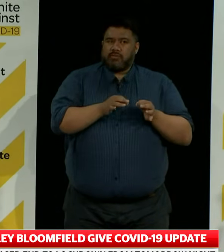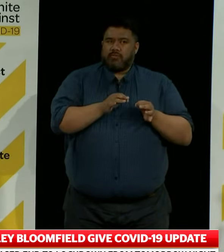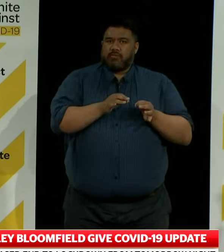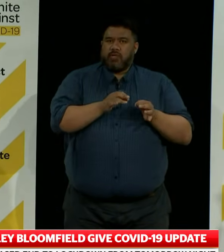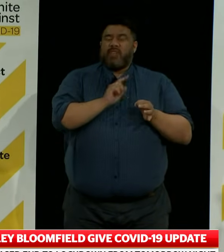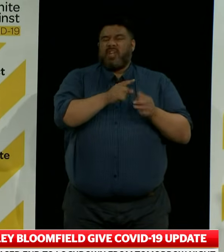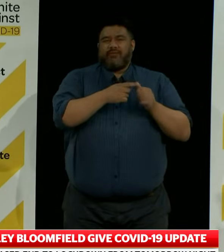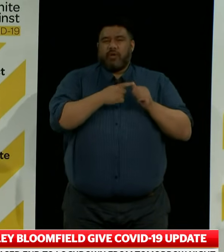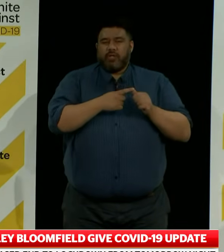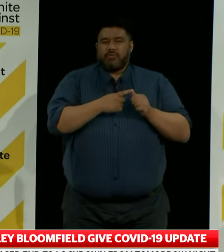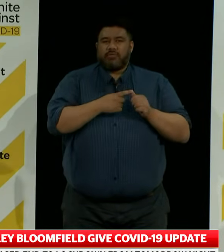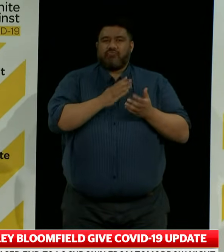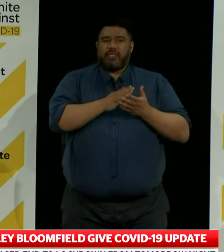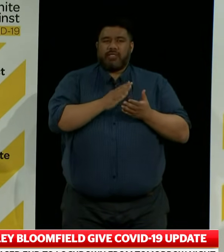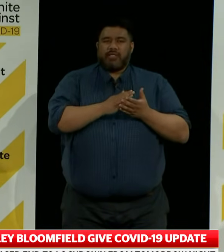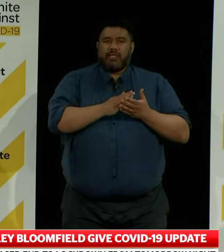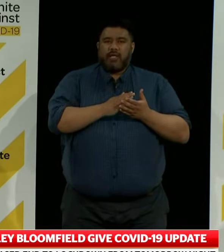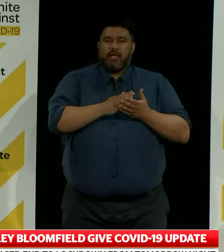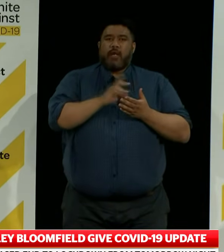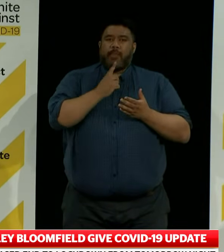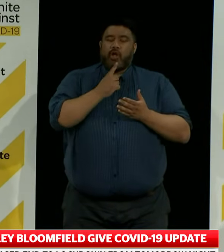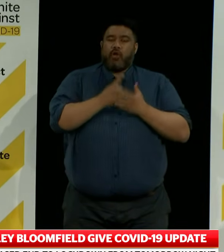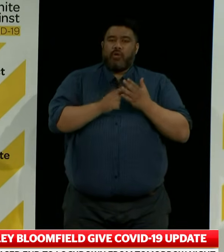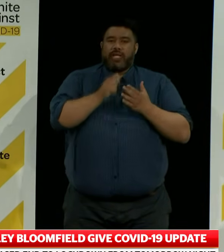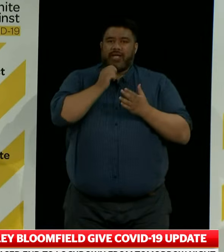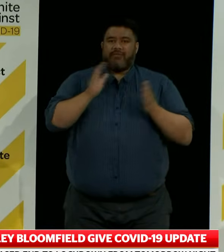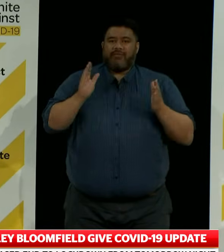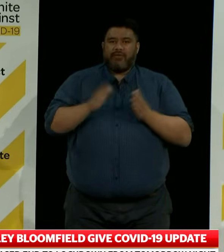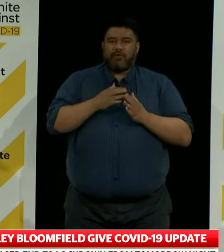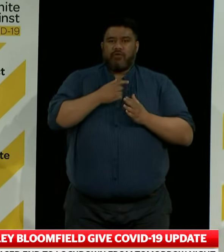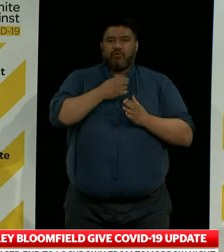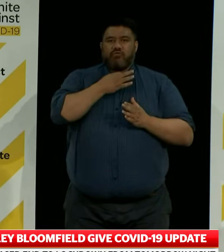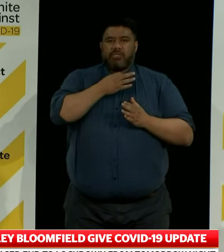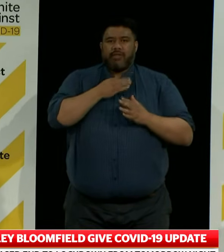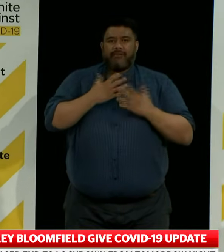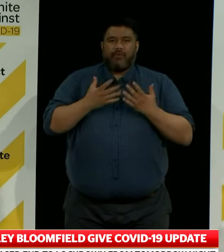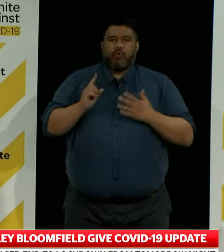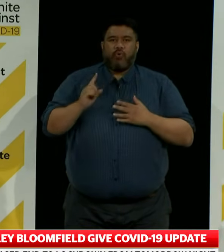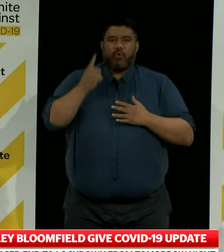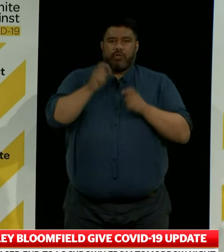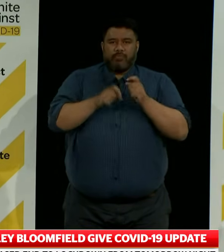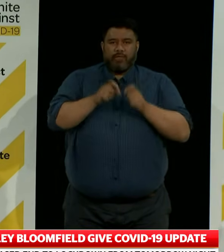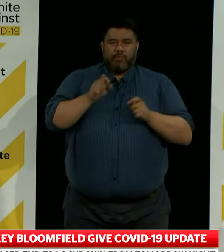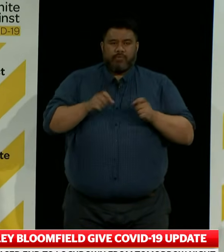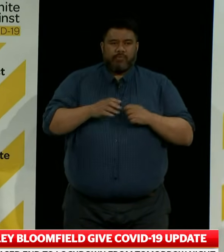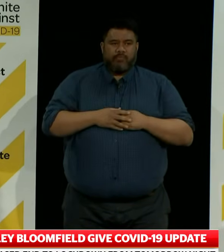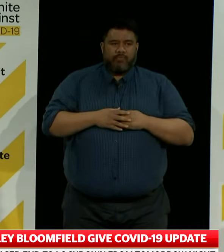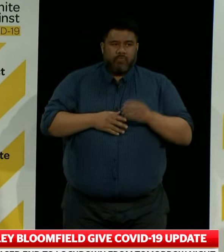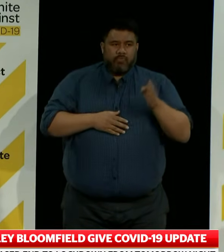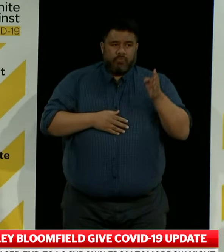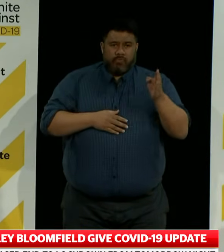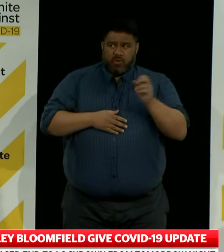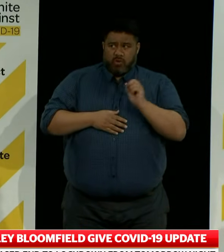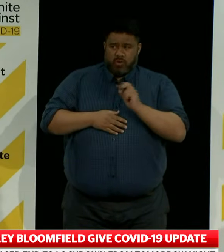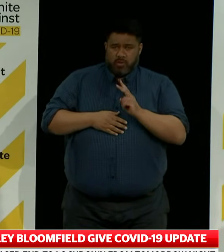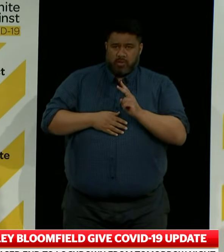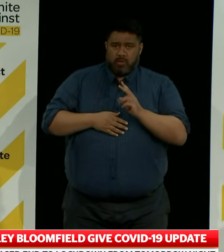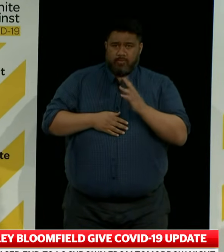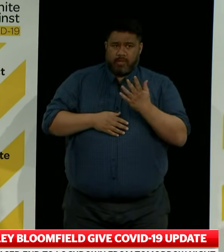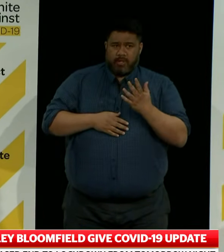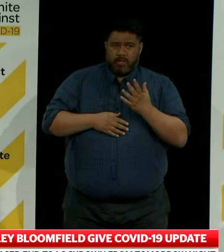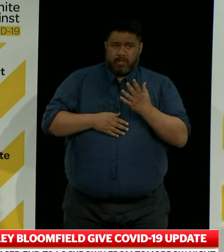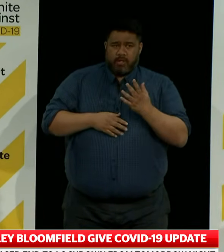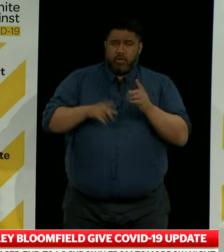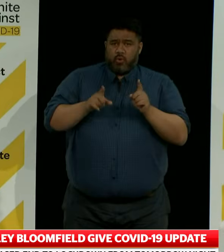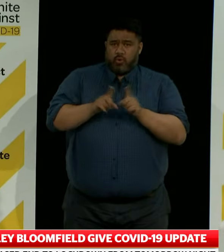available to ease that pose the least risk to Aucklanders. And given the concerns about them sort of being the front line